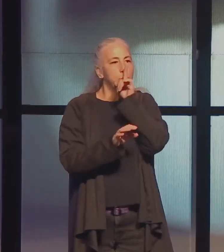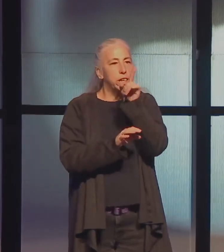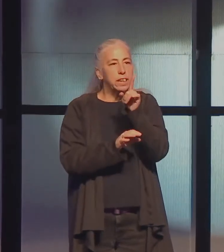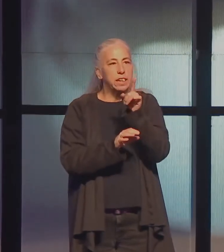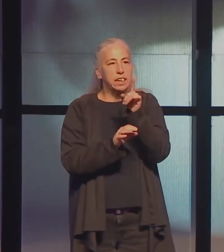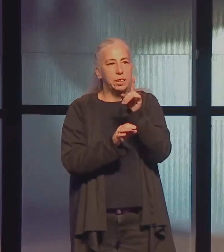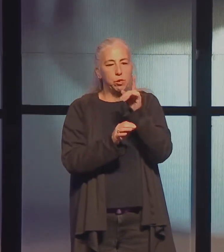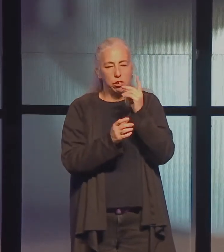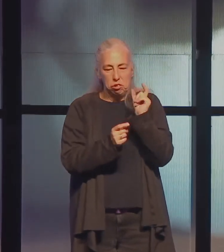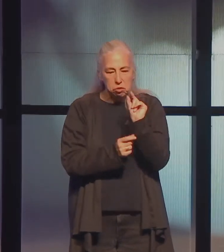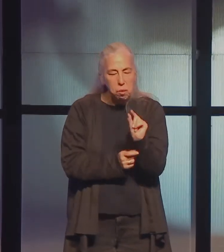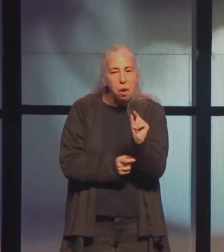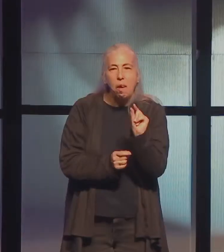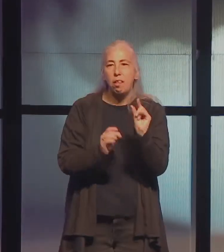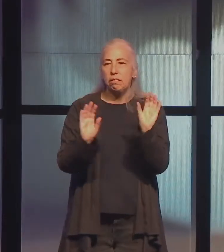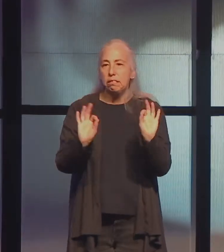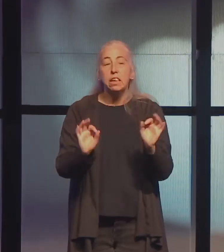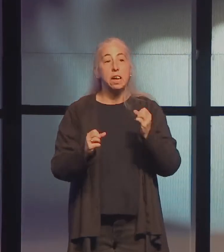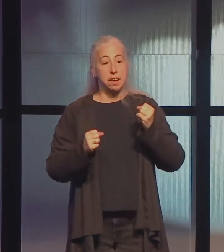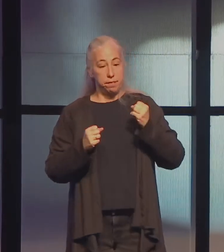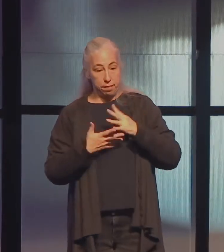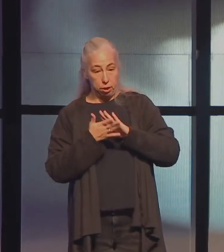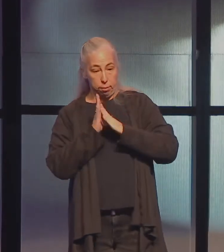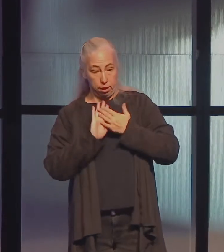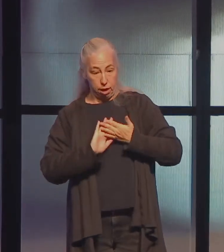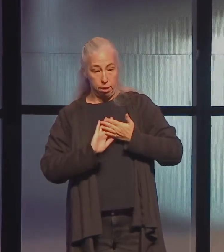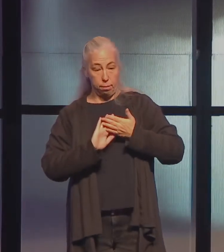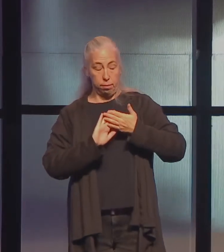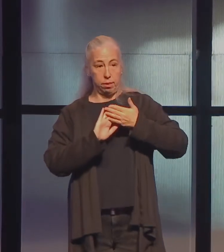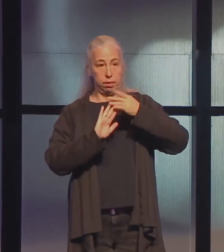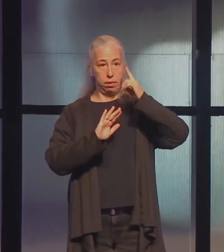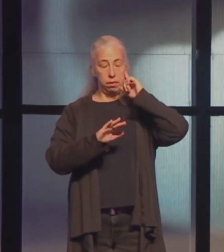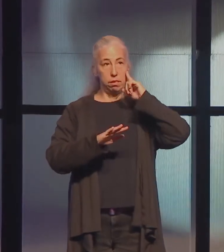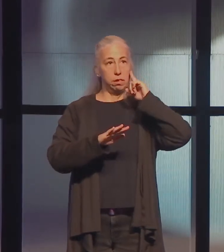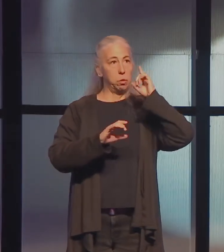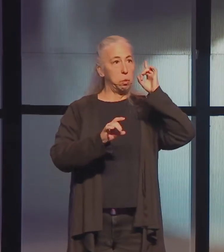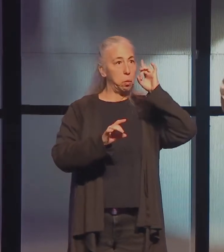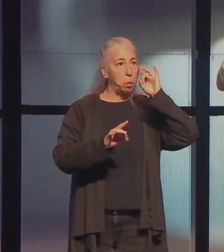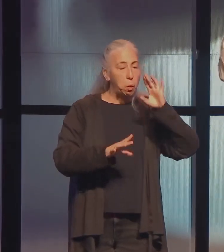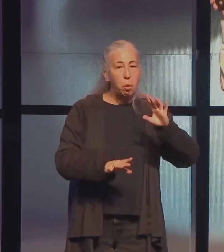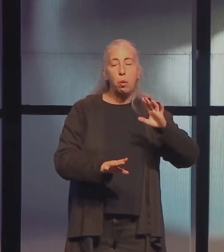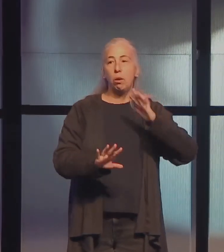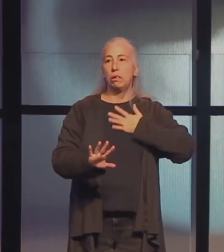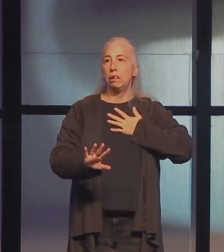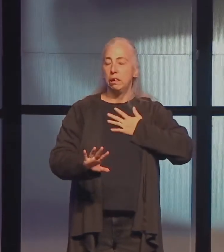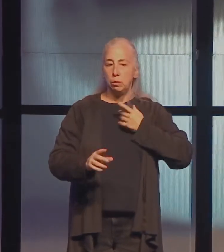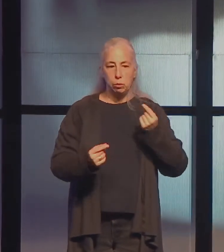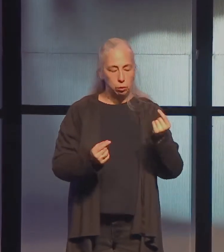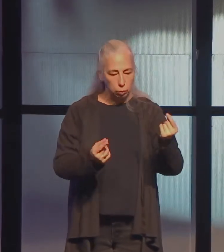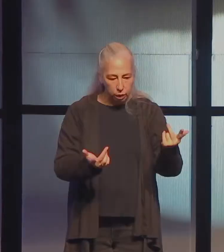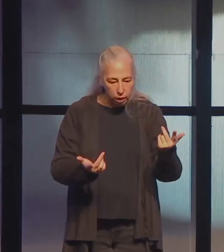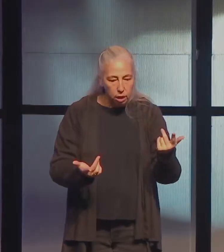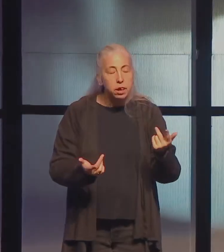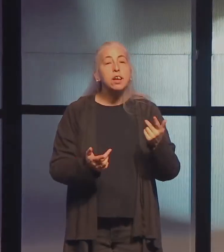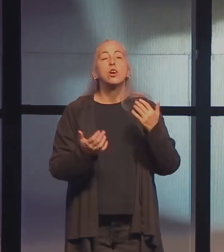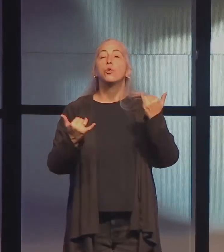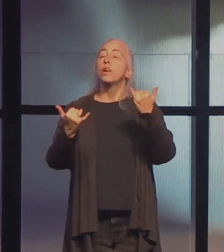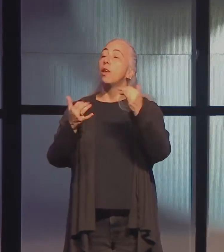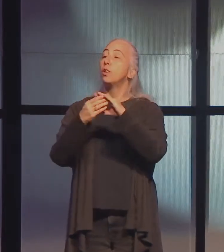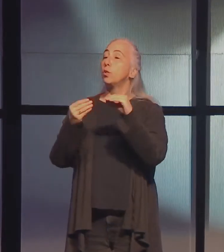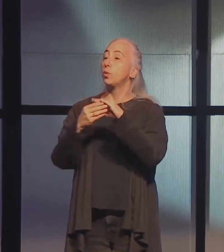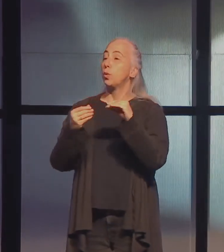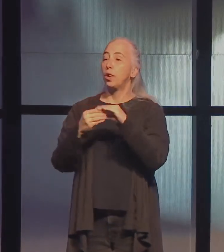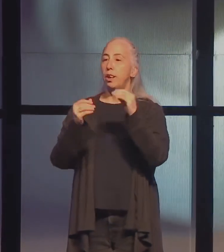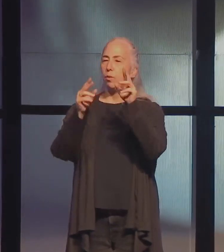kinds of stuff. Fear creates a schema. The schema hardens into a verdict. We're doomed. What are we doing? Okay, that's the big idea. So let's take a look at the story, some of